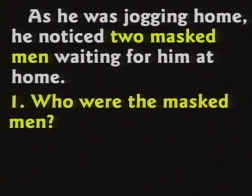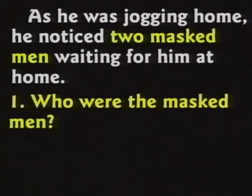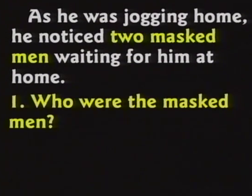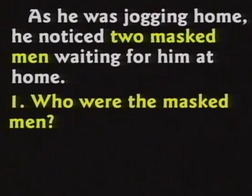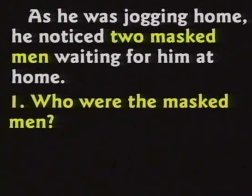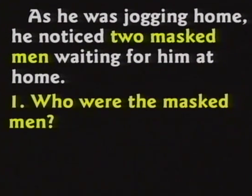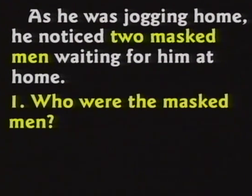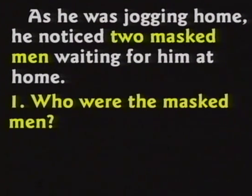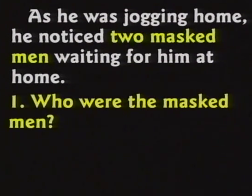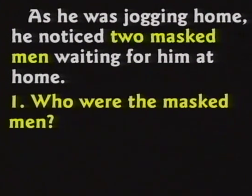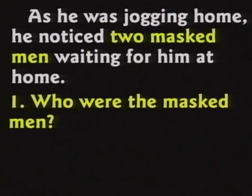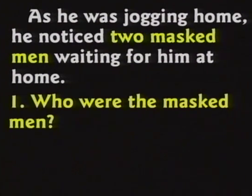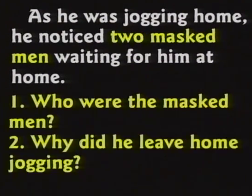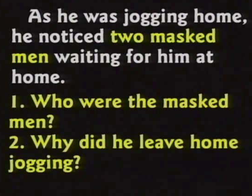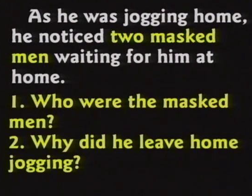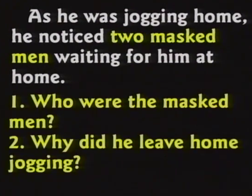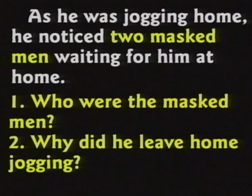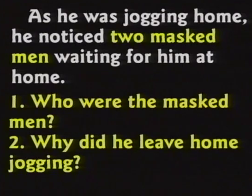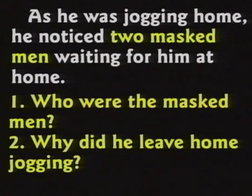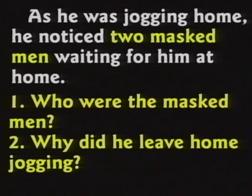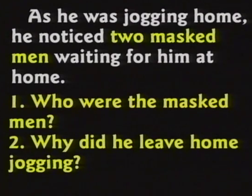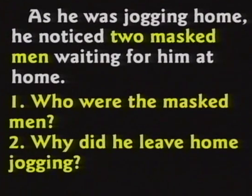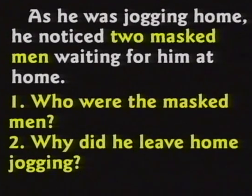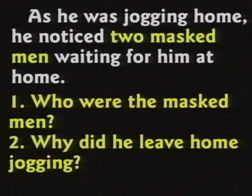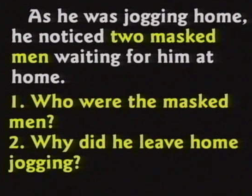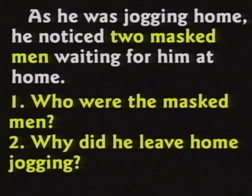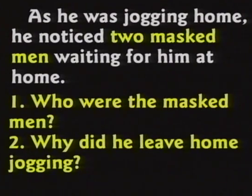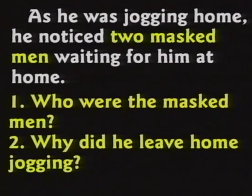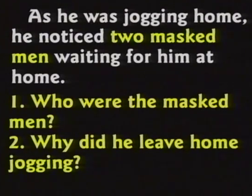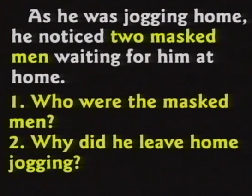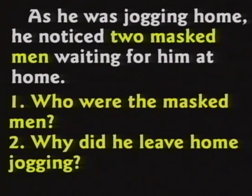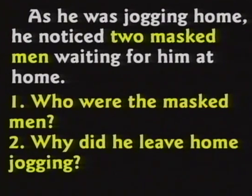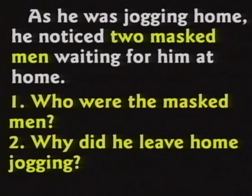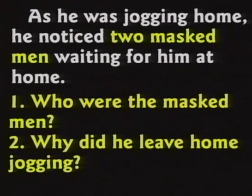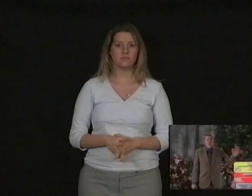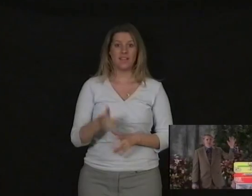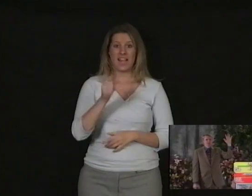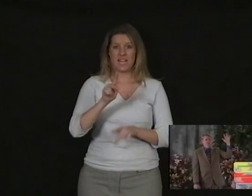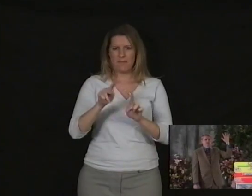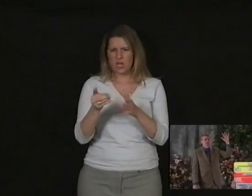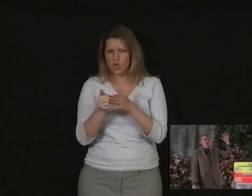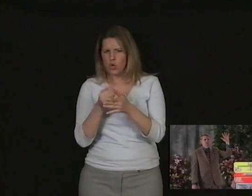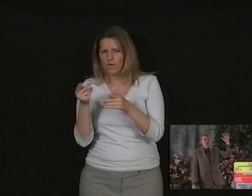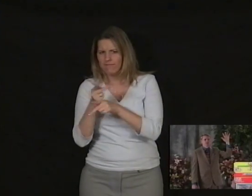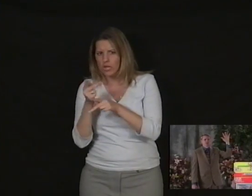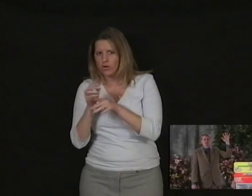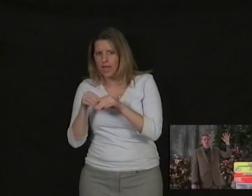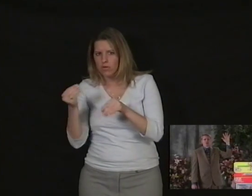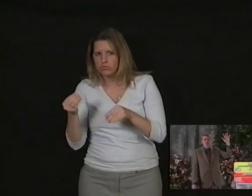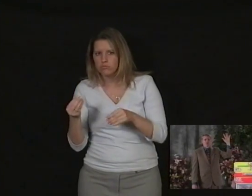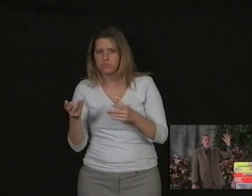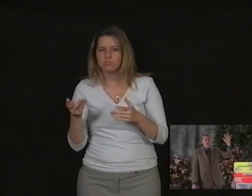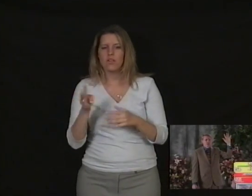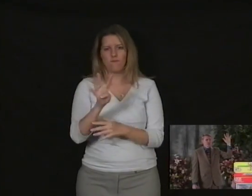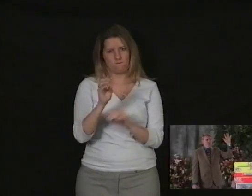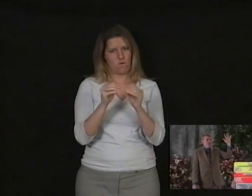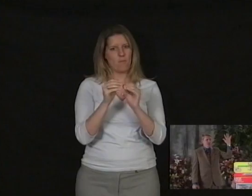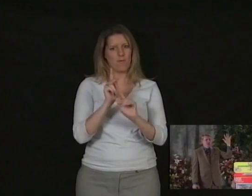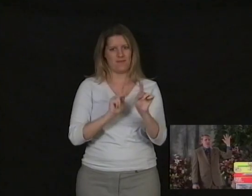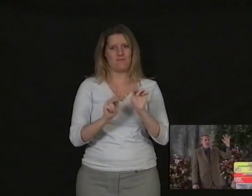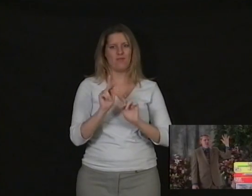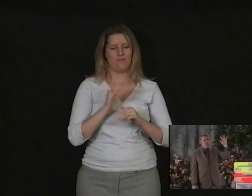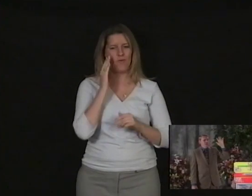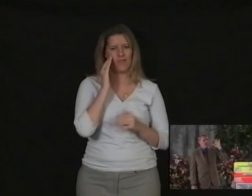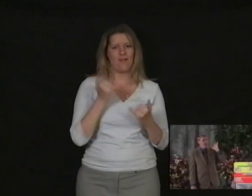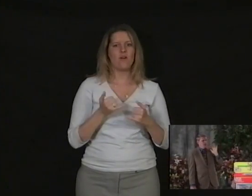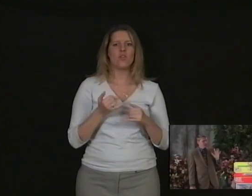were the masked men, and why did he leave home jogging? Anybody new figure it out? Four more.